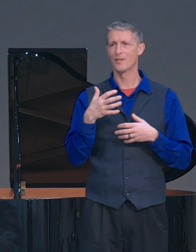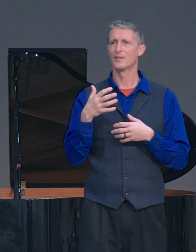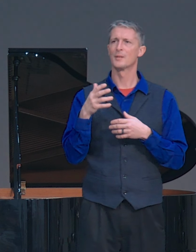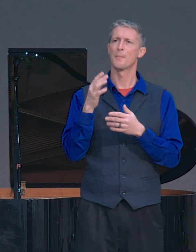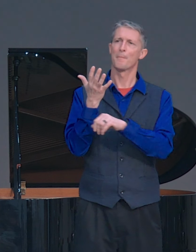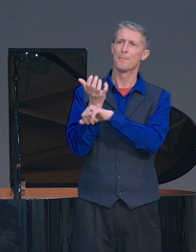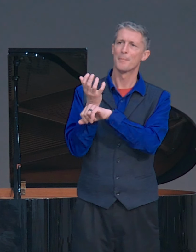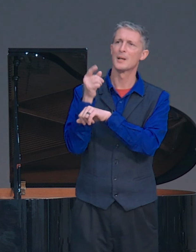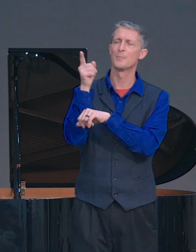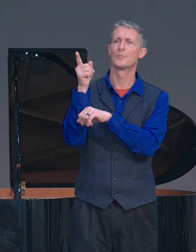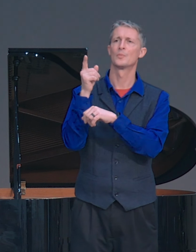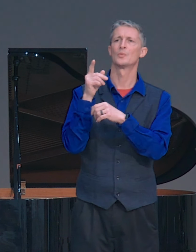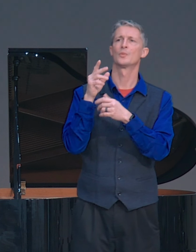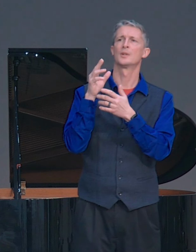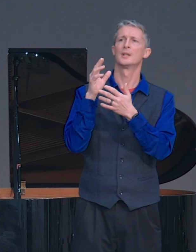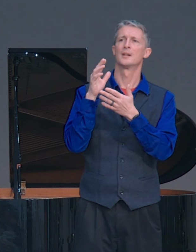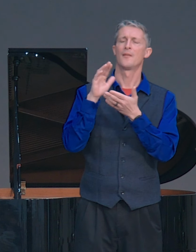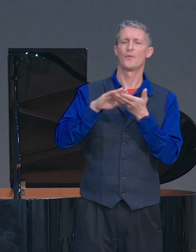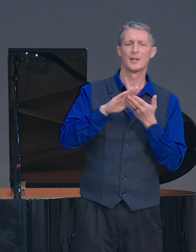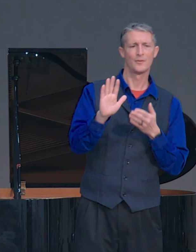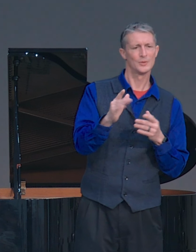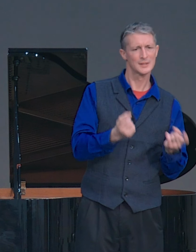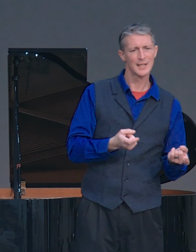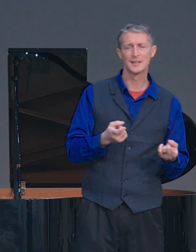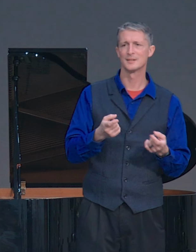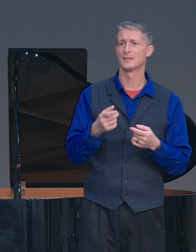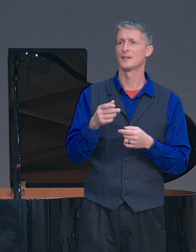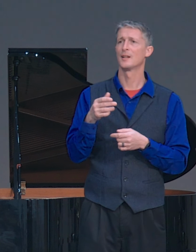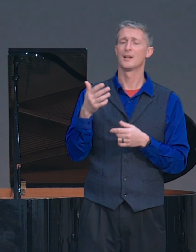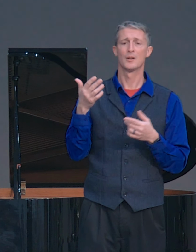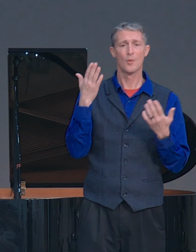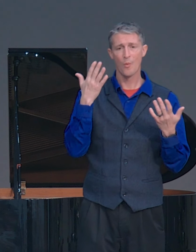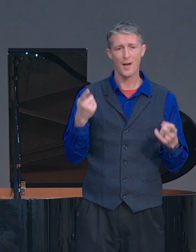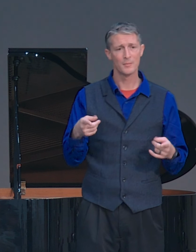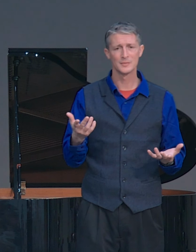to forgive you of your sin. And my friend, he will.